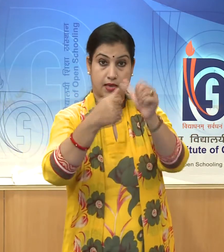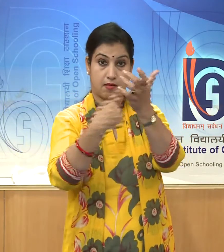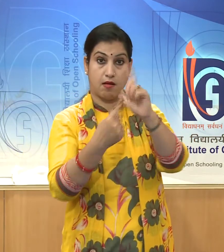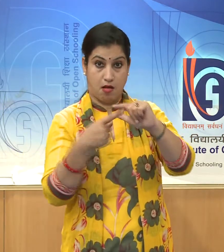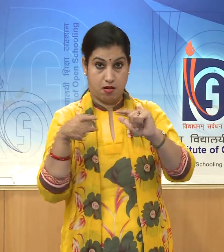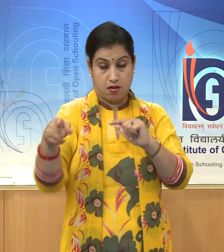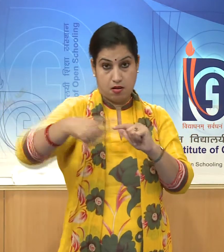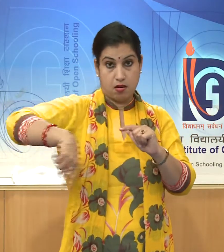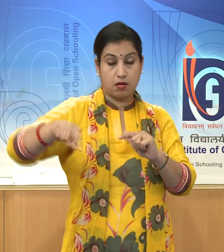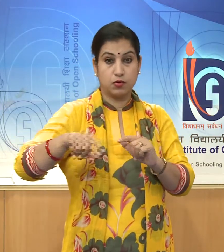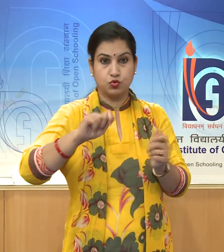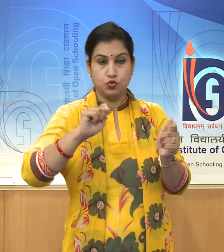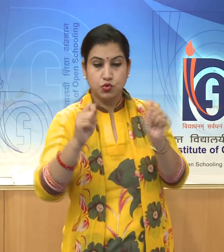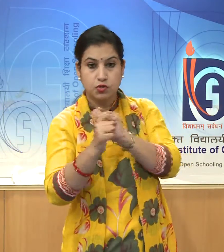art movements.